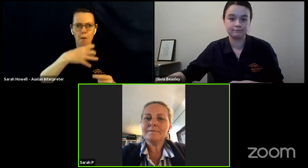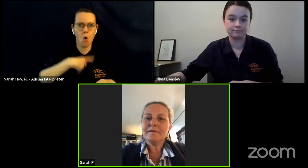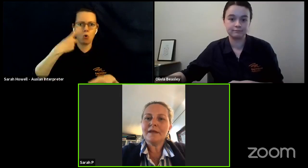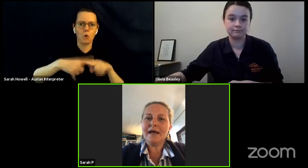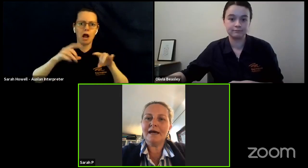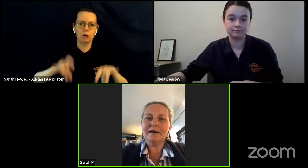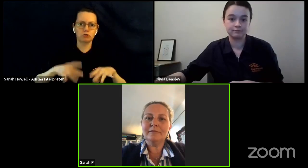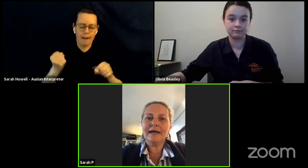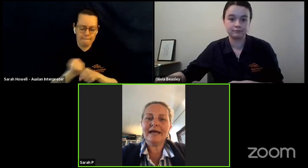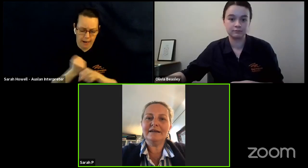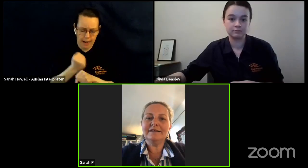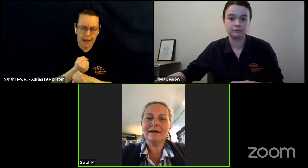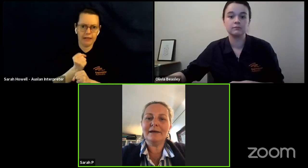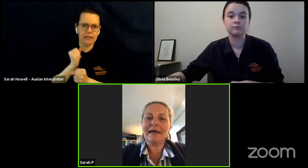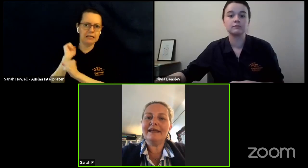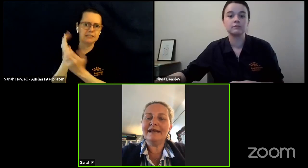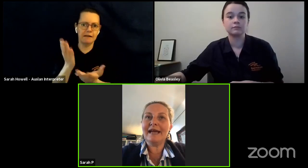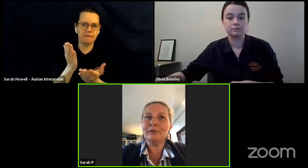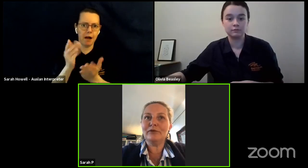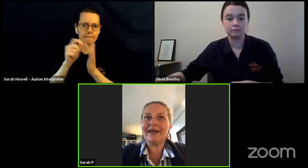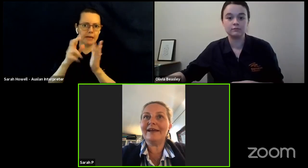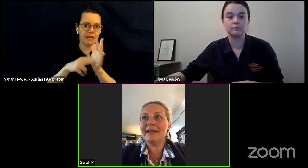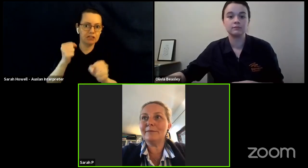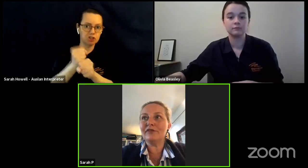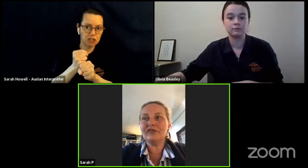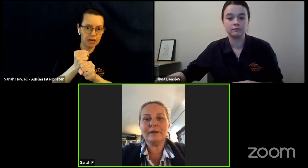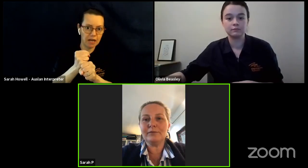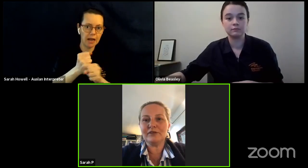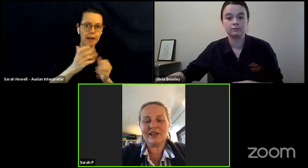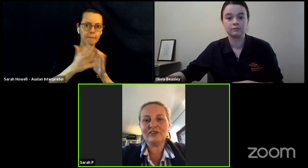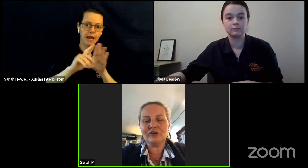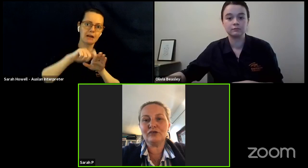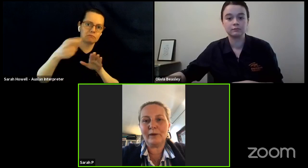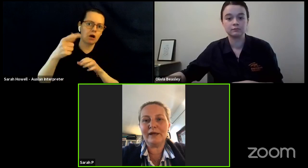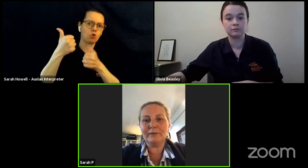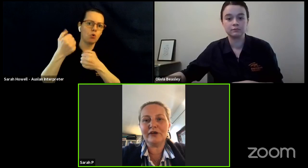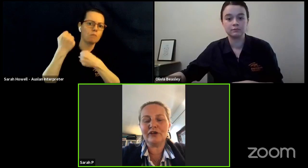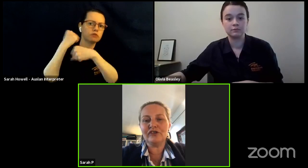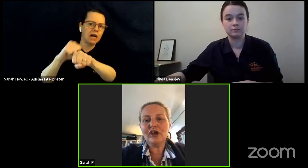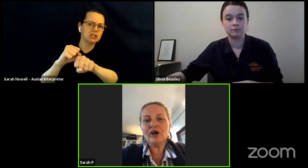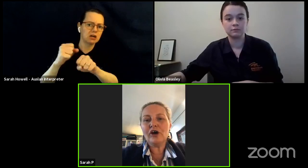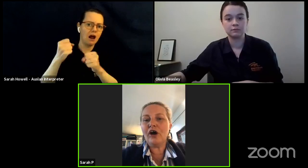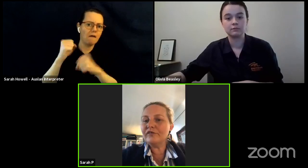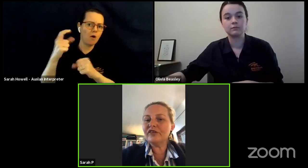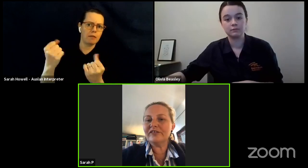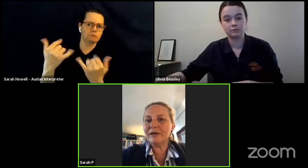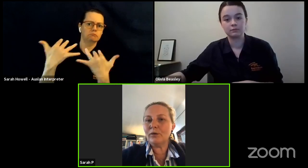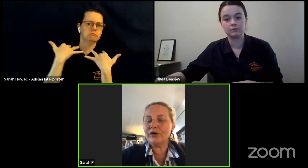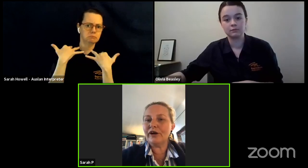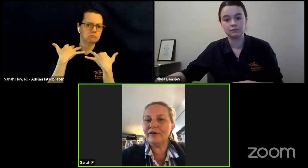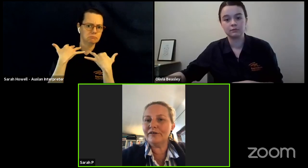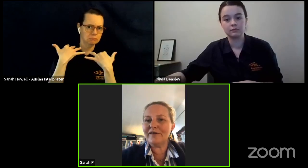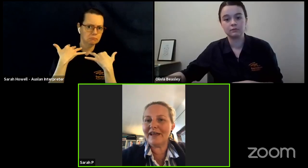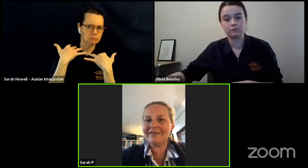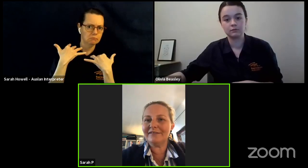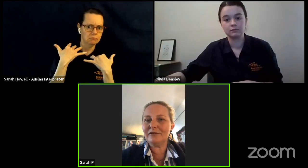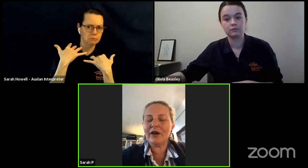easier, and then enables our neighbours to be protected as well, because obviously while